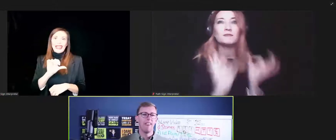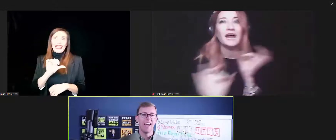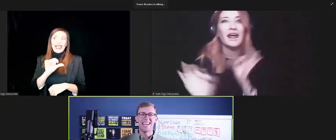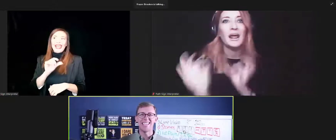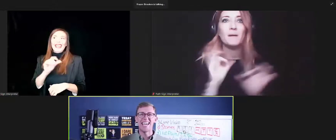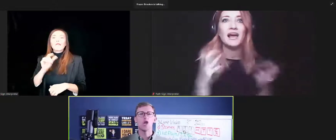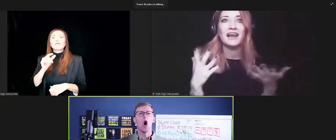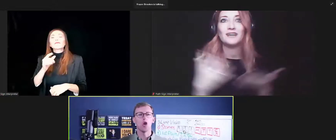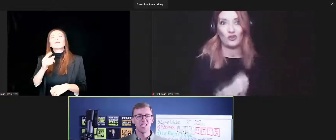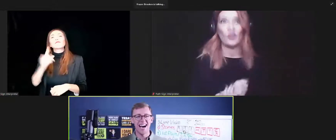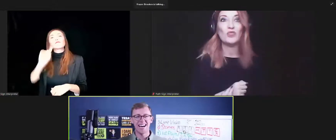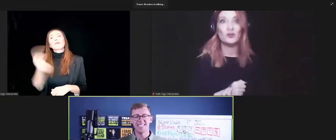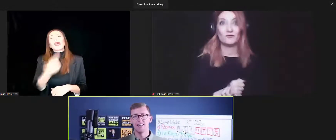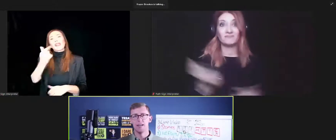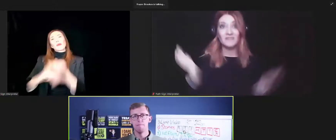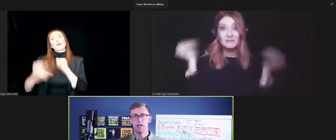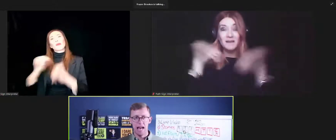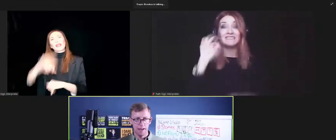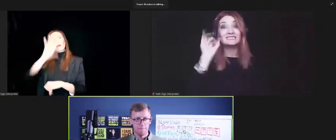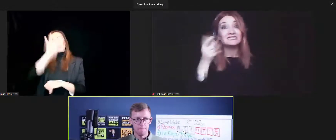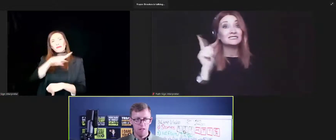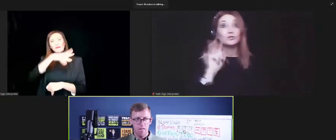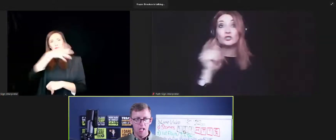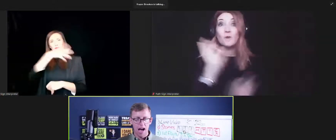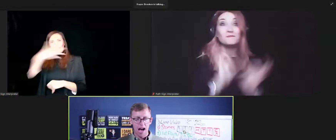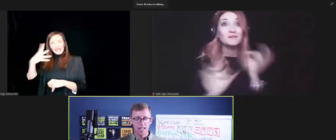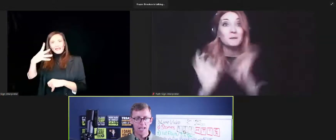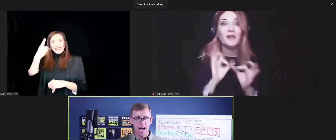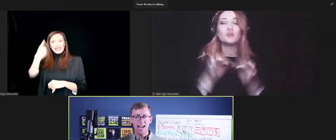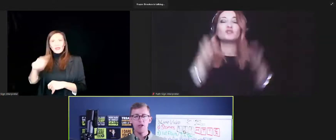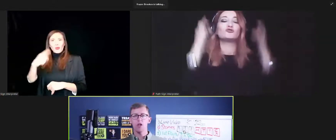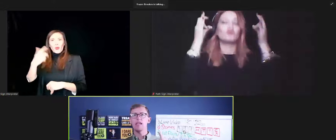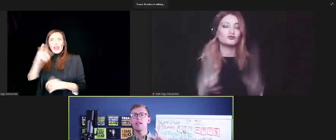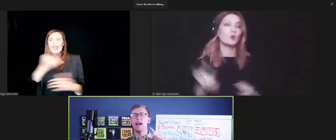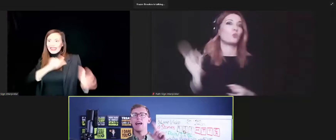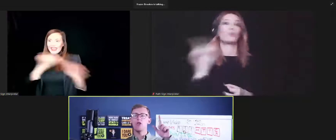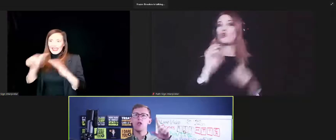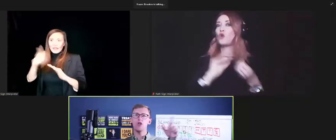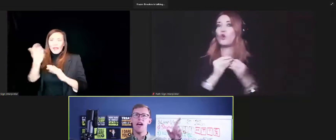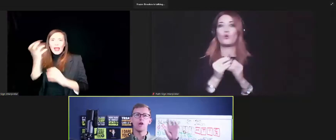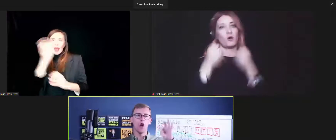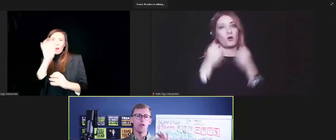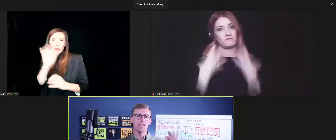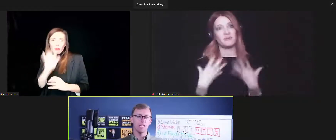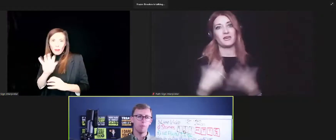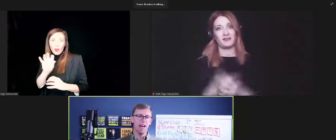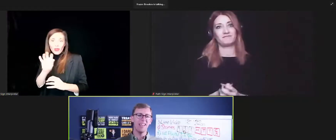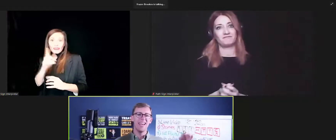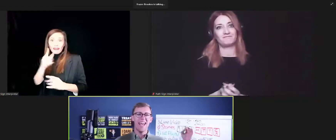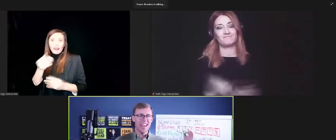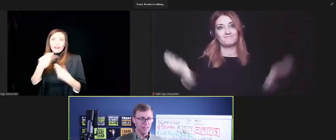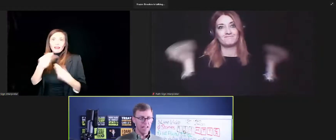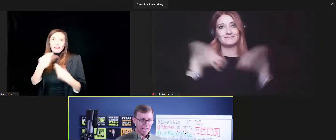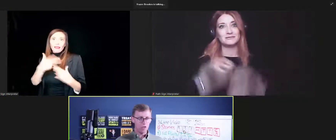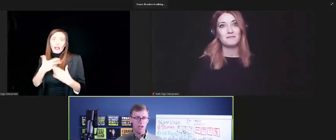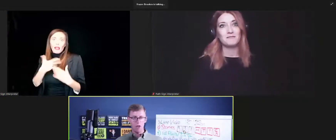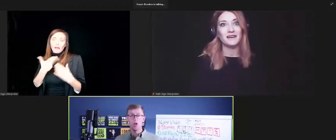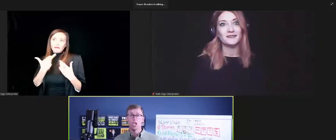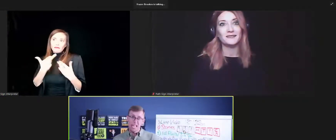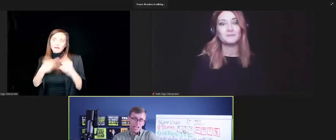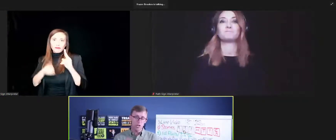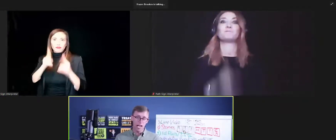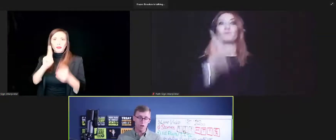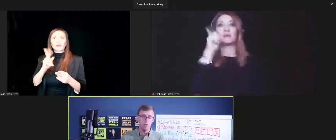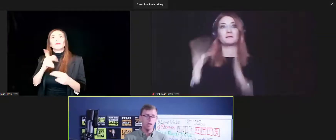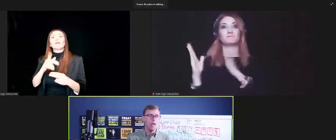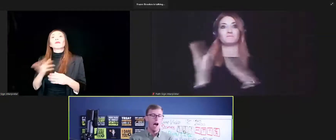about is a contact plan. And I'll actually share the contact plan in the next session, our